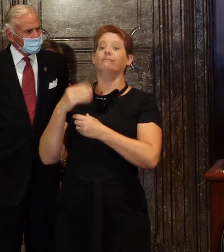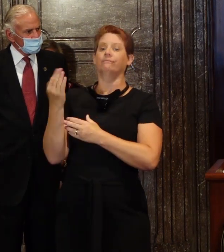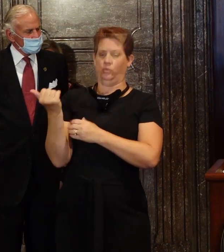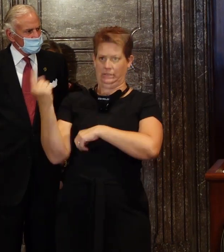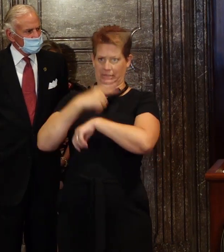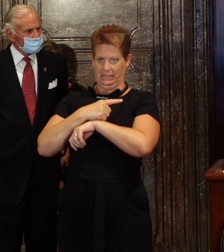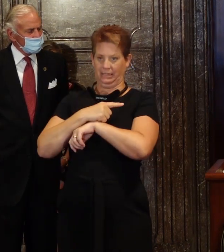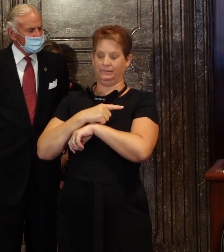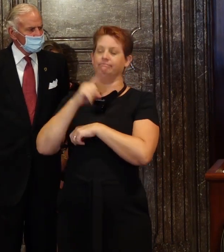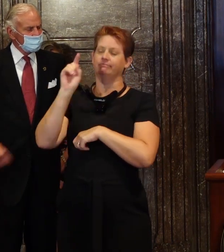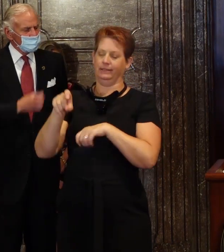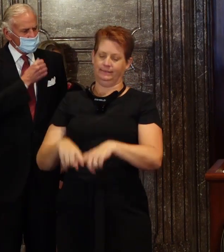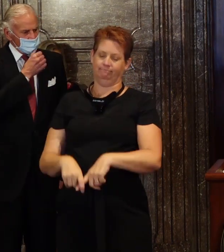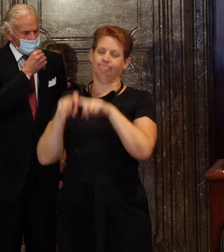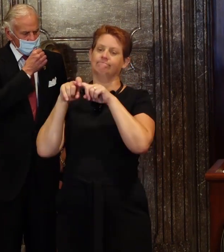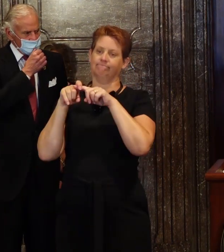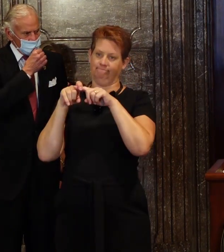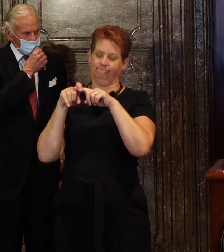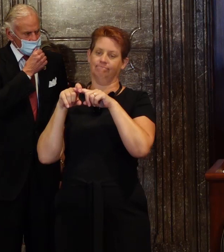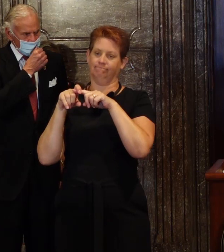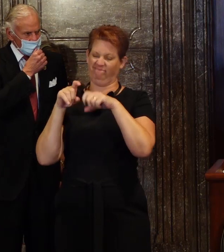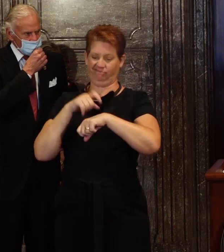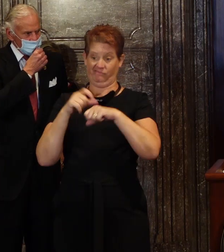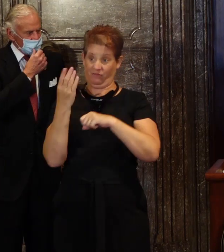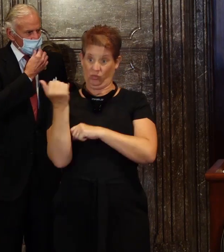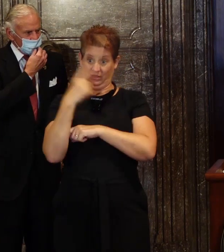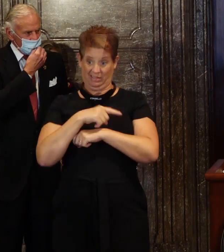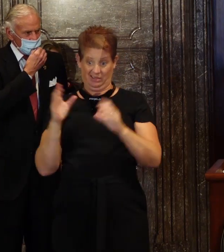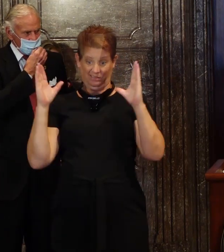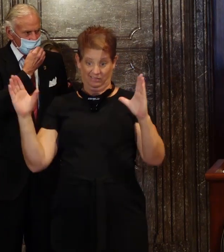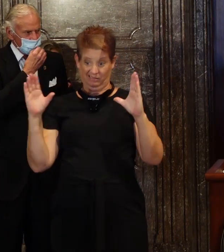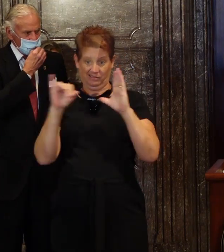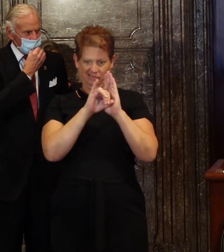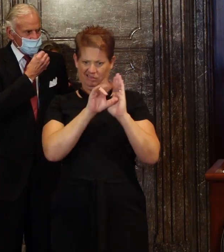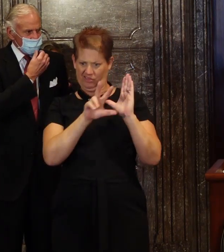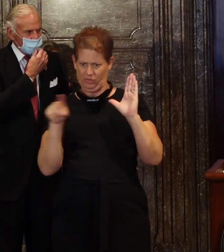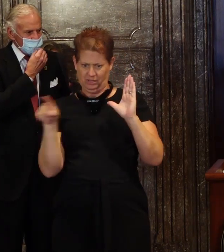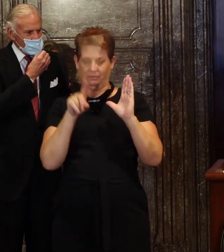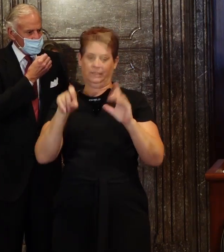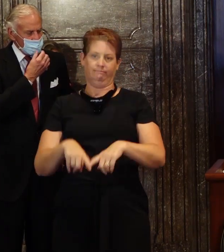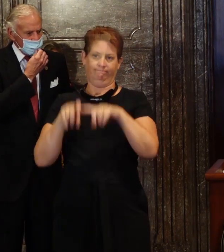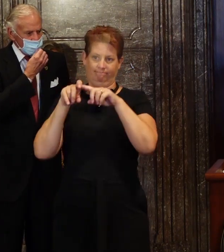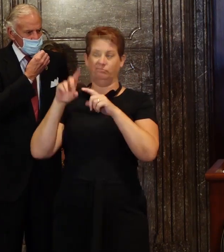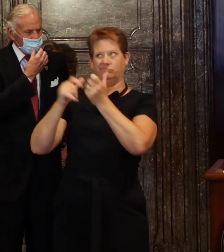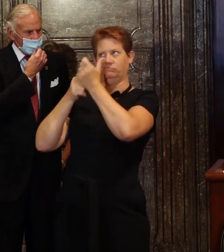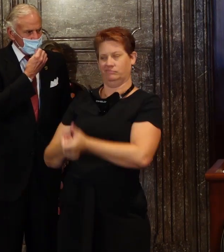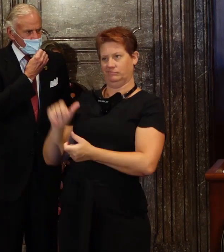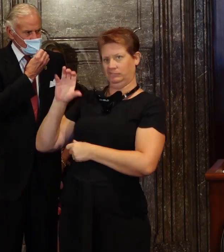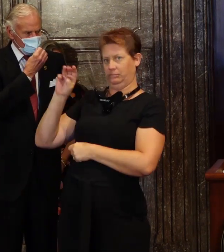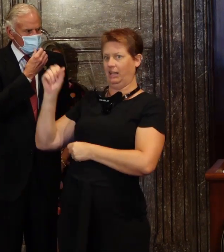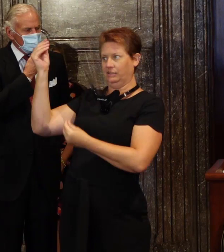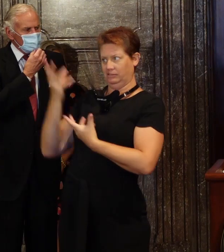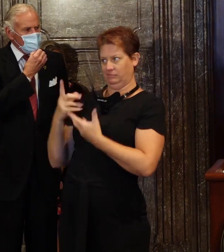visitation must be temporarily suspended and testing must occur per federal CMS guidance.